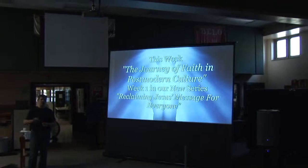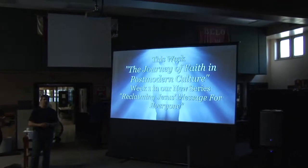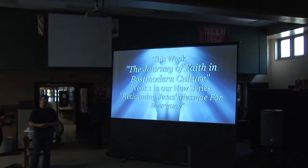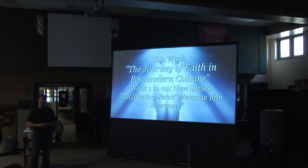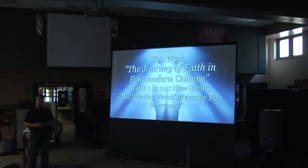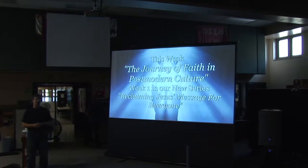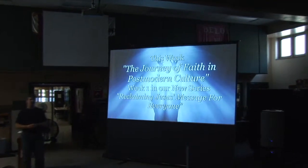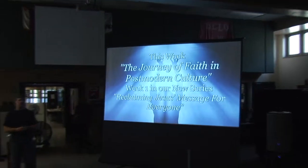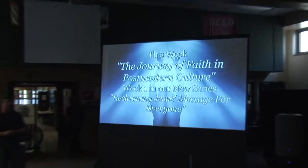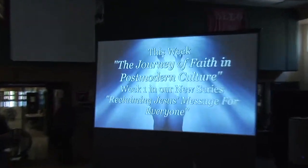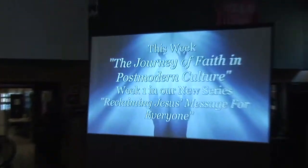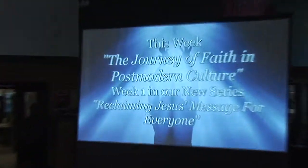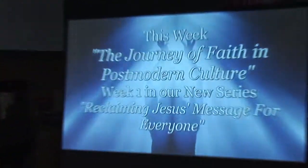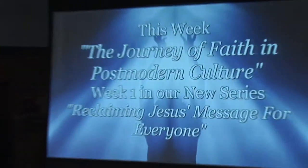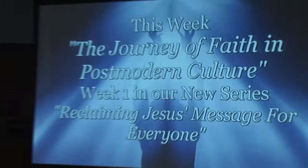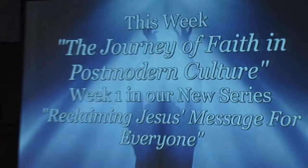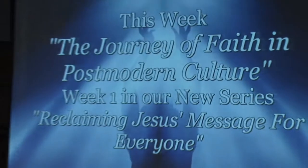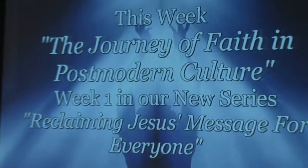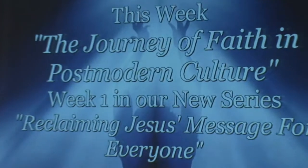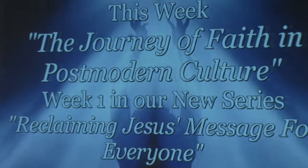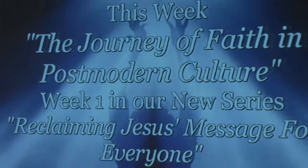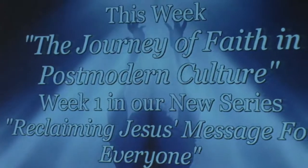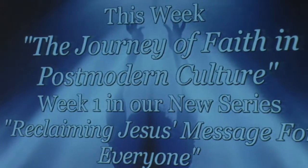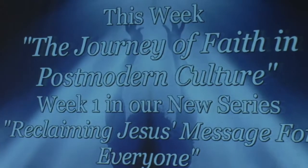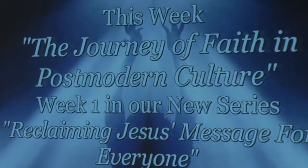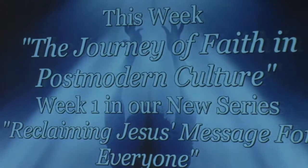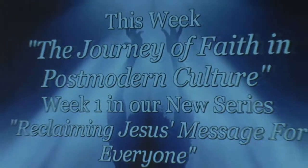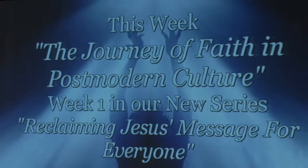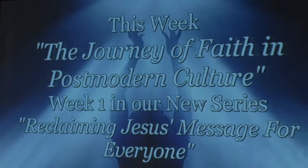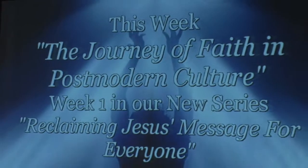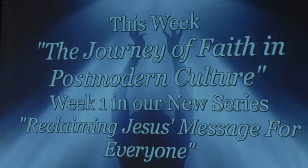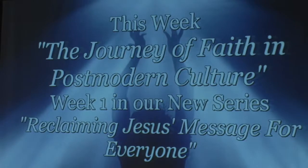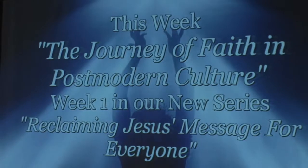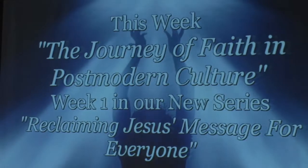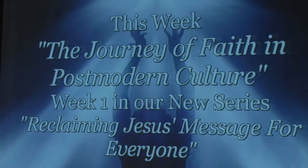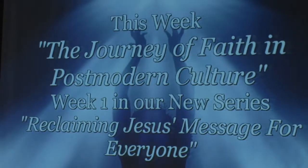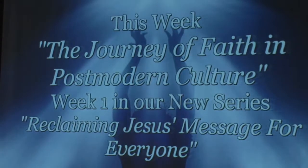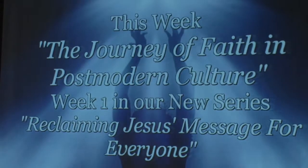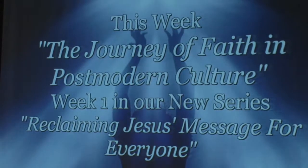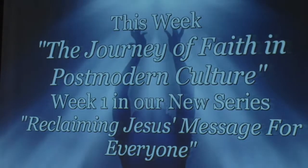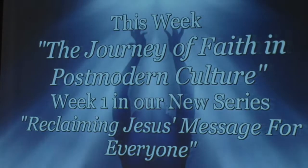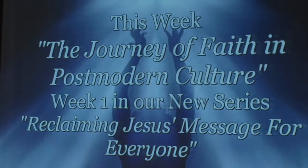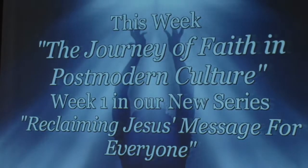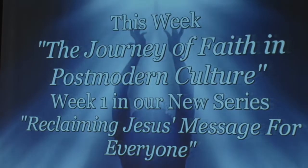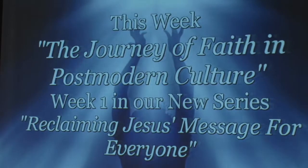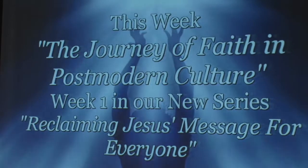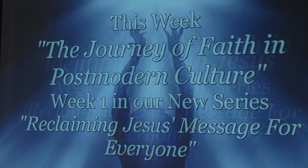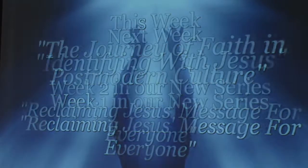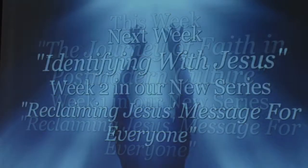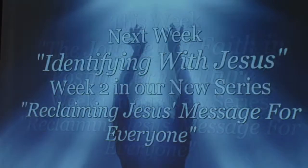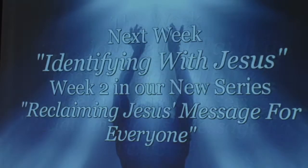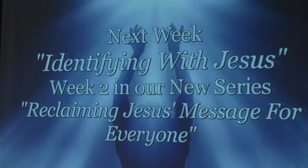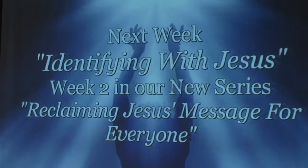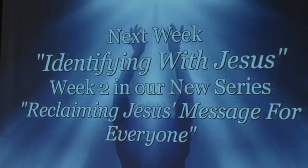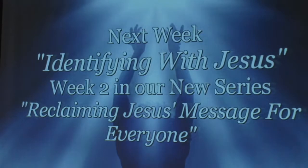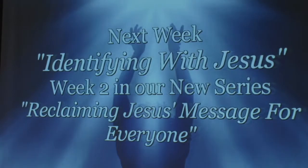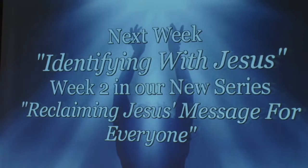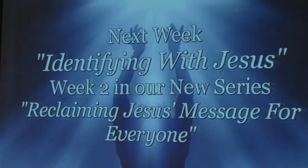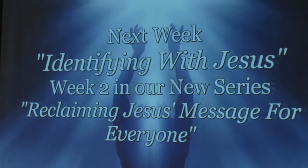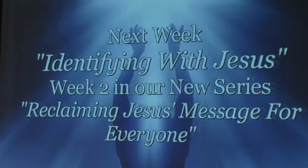live out that everything is sacred, that God's already out there. And so we've been exploring this. And next week, we'll explore too. Next week, next slide, if we